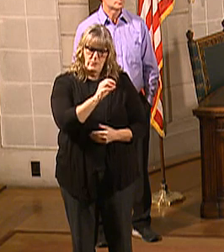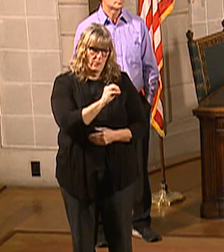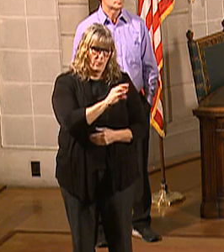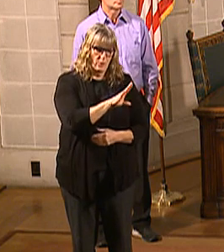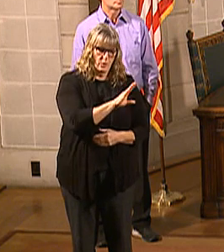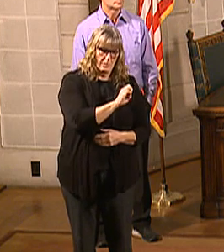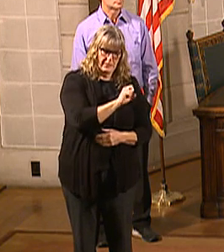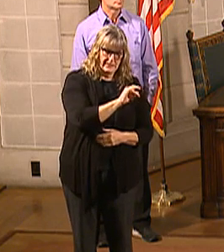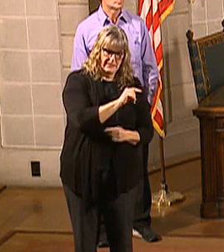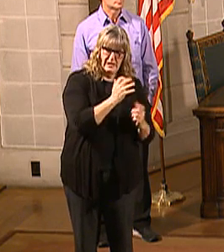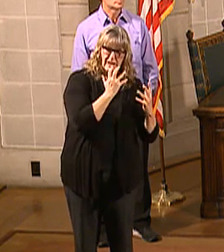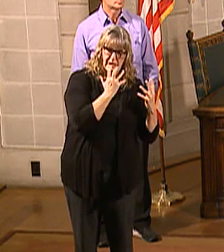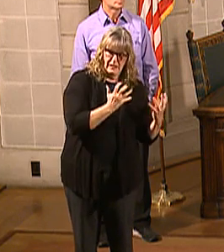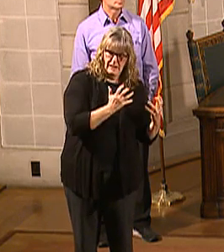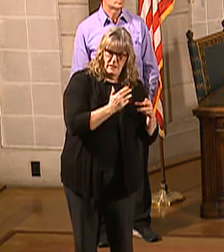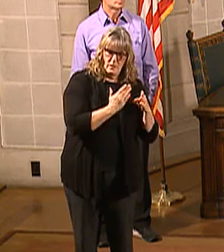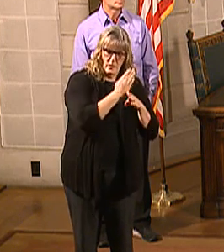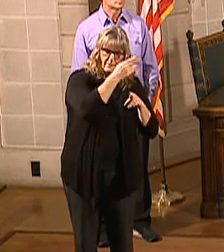COVID.